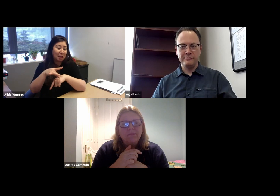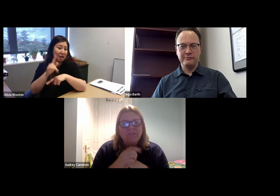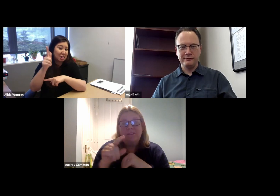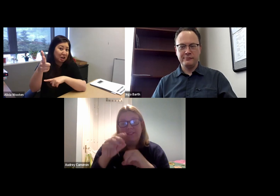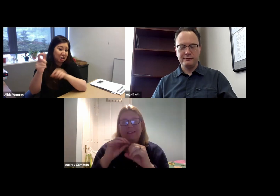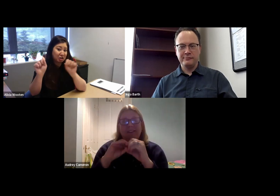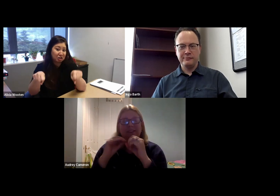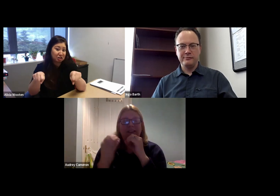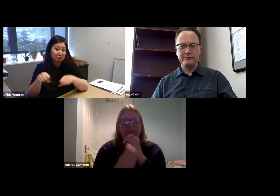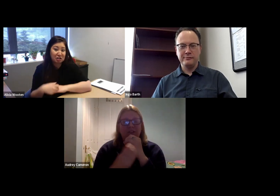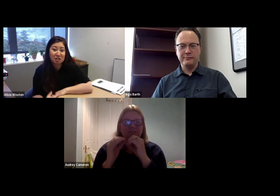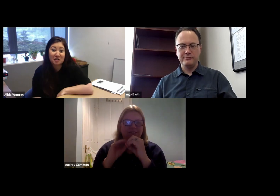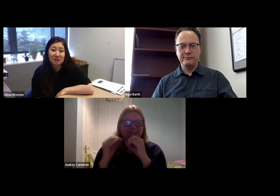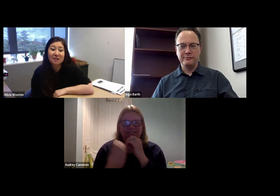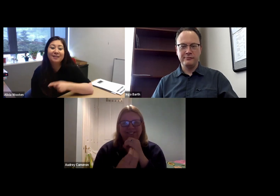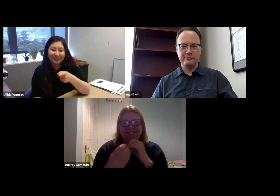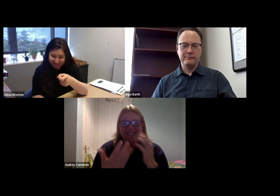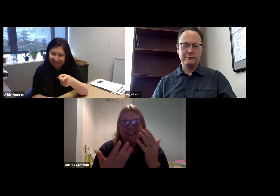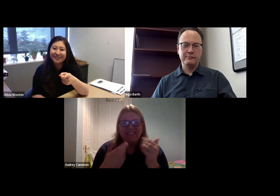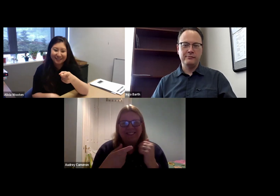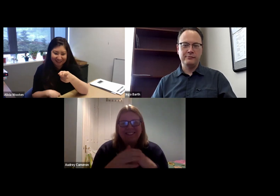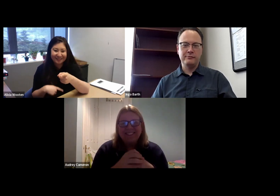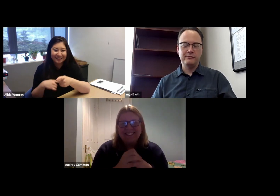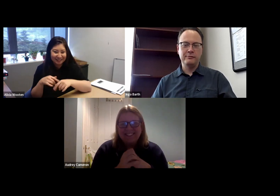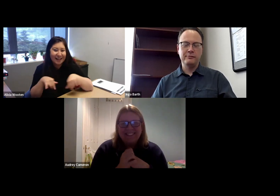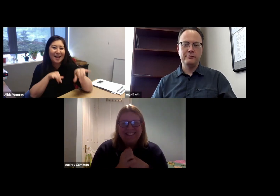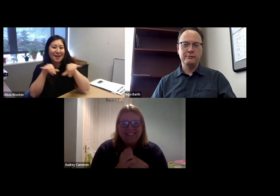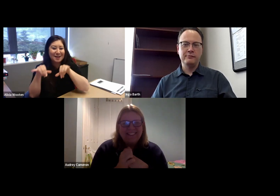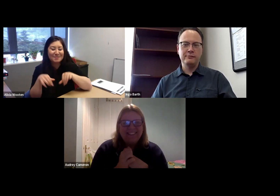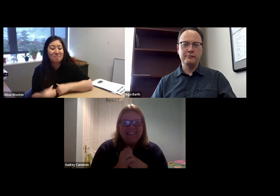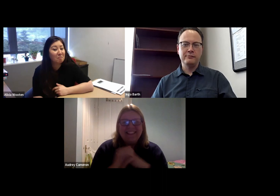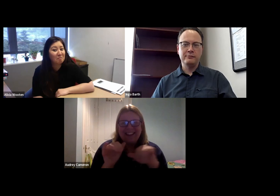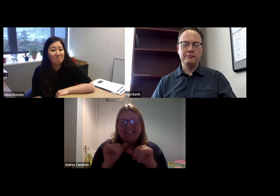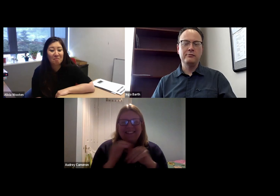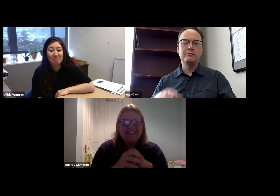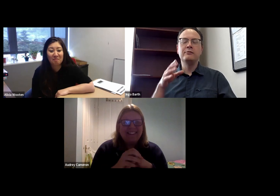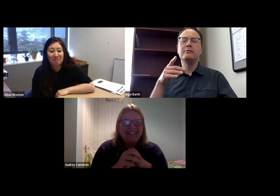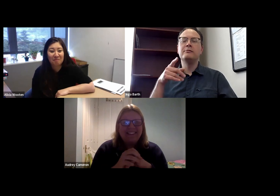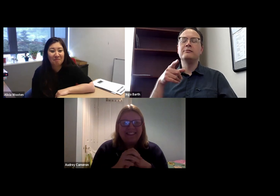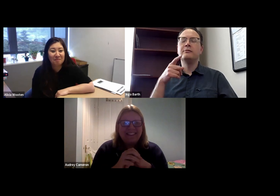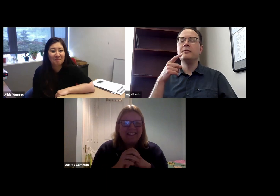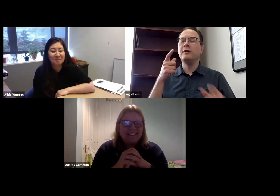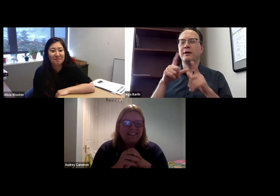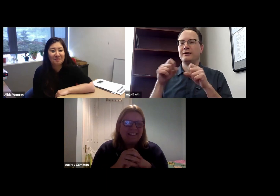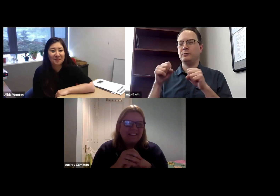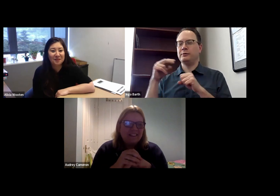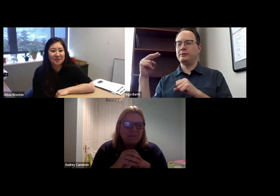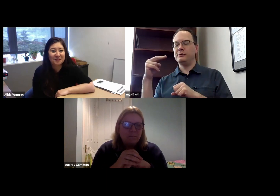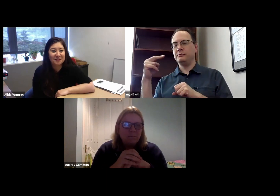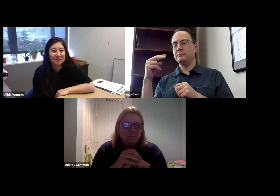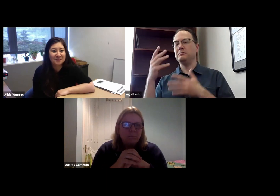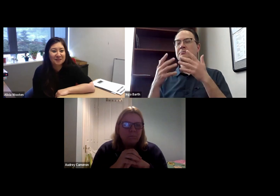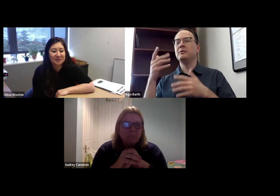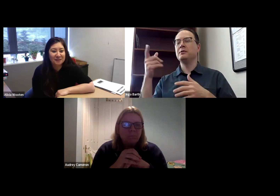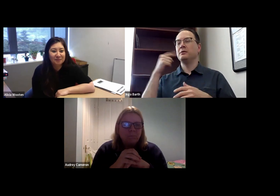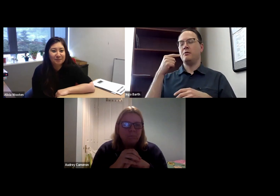analyze each language, and then people who don't have signs for this yet could analyze it a little bit more, or maybe have an international